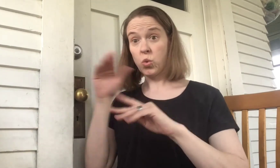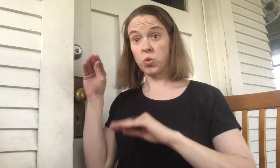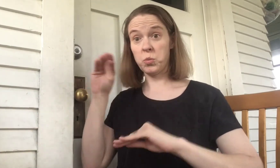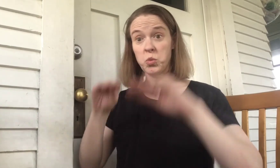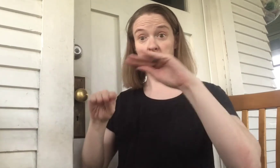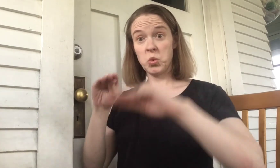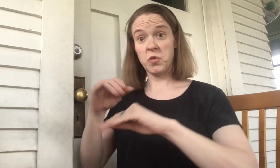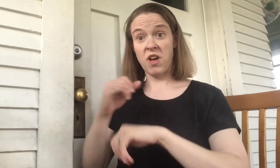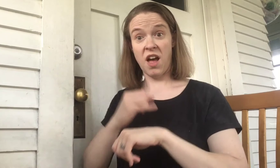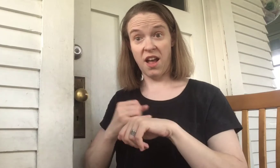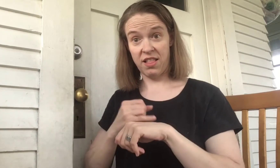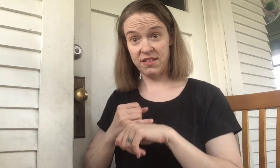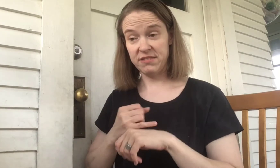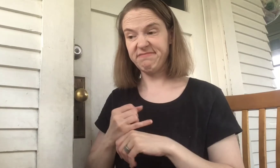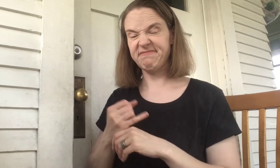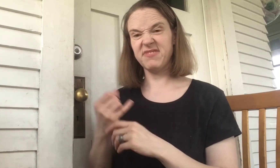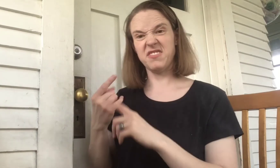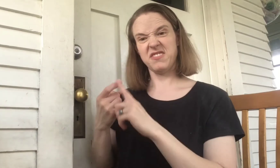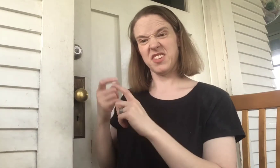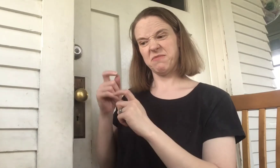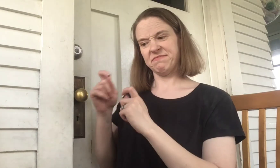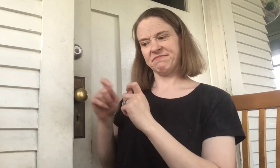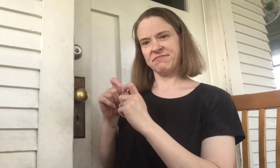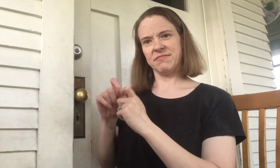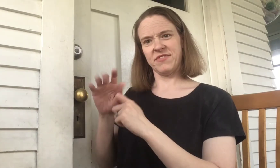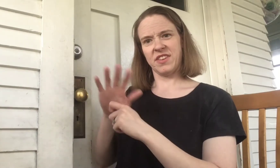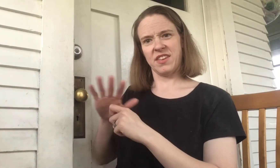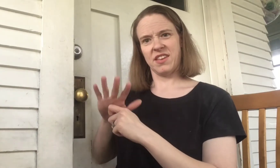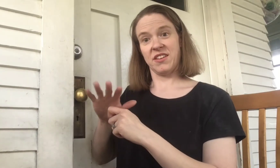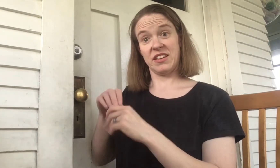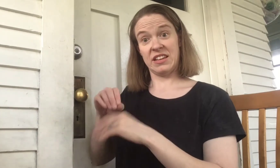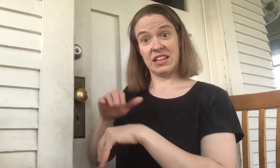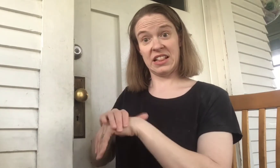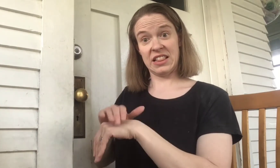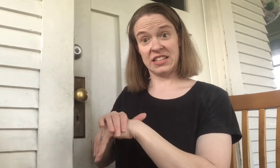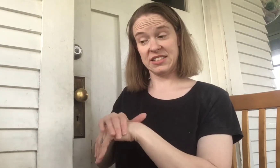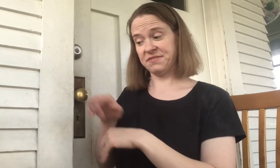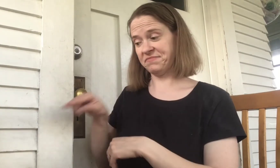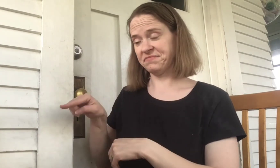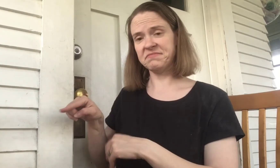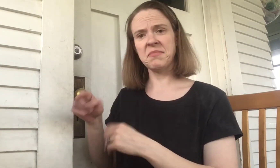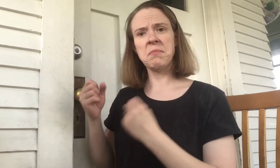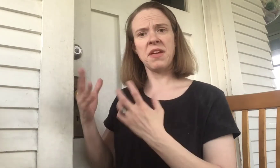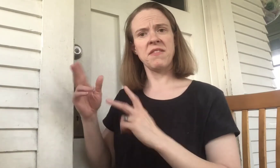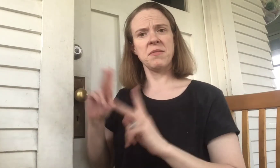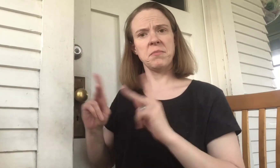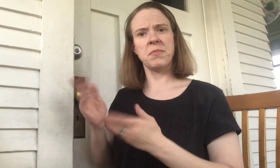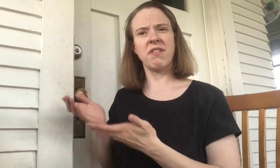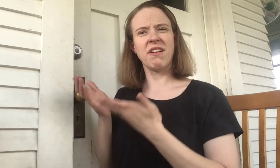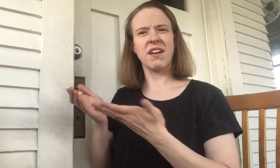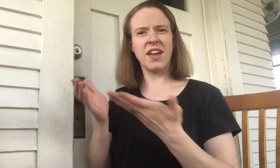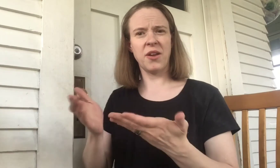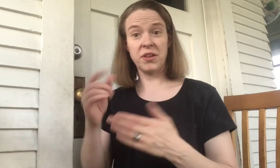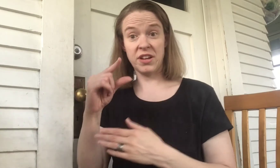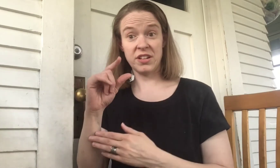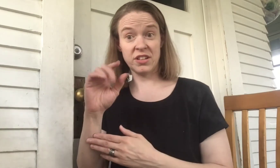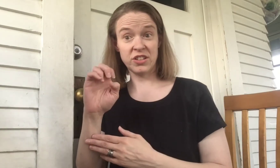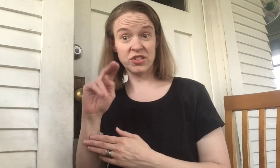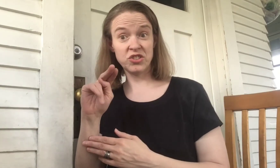And from people who moved onto the island, many of them were from a certain area in England, and